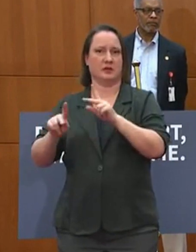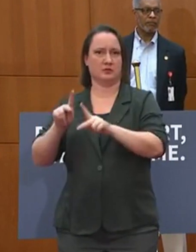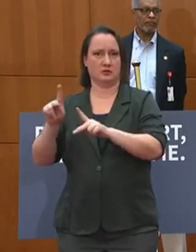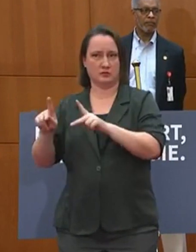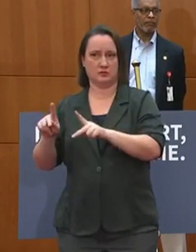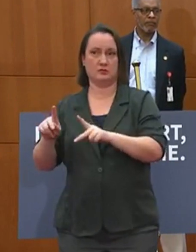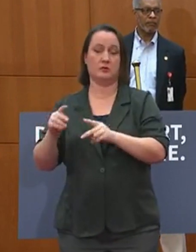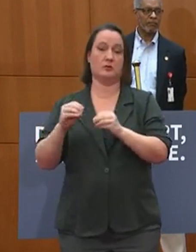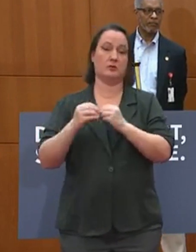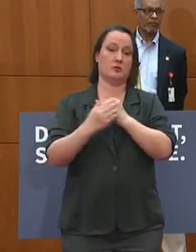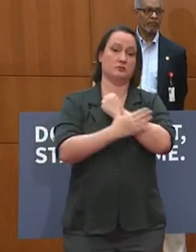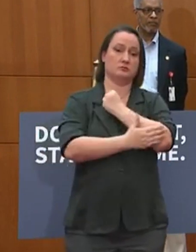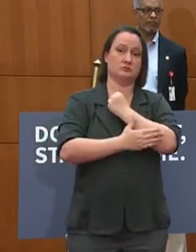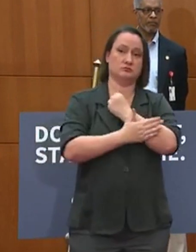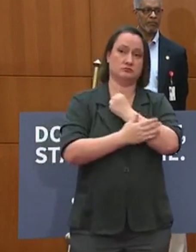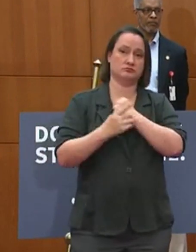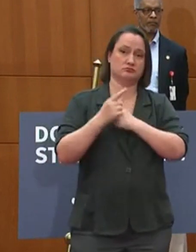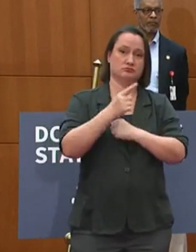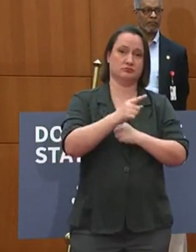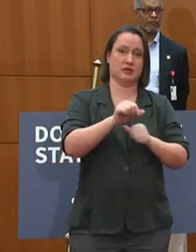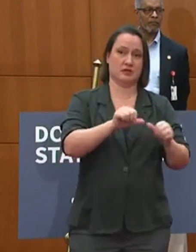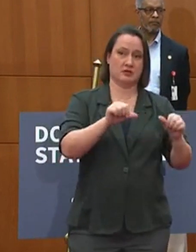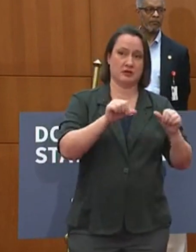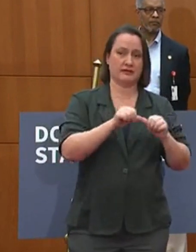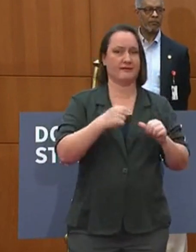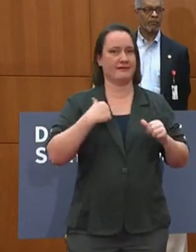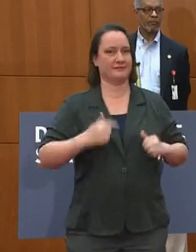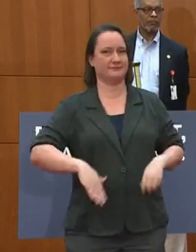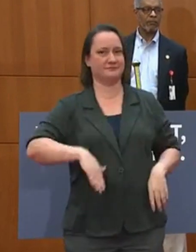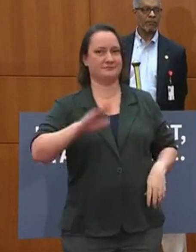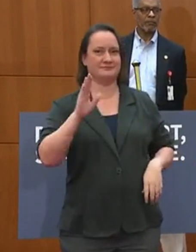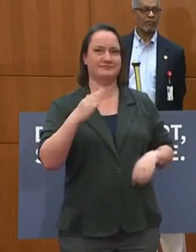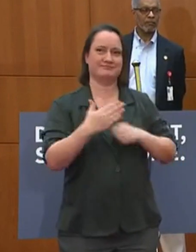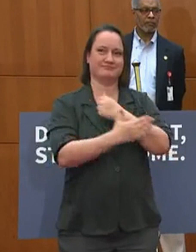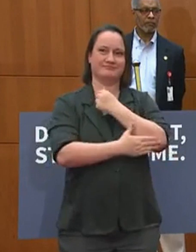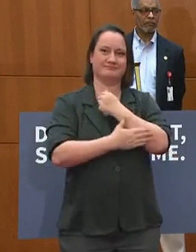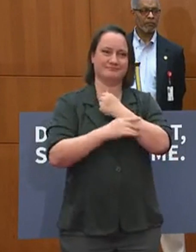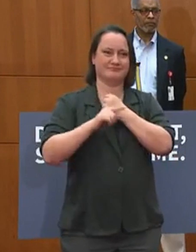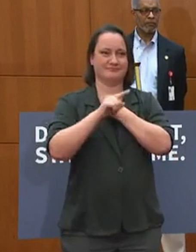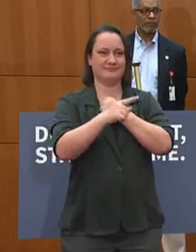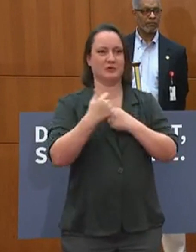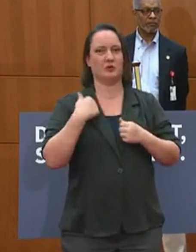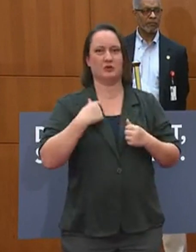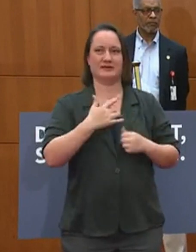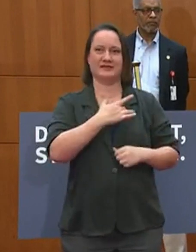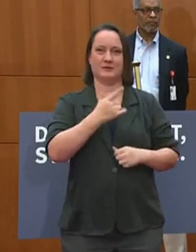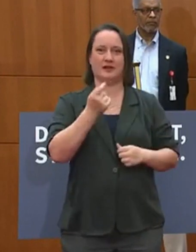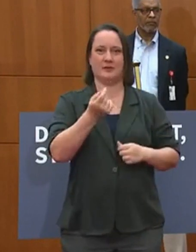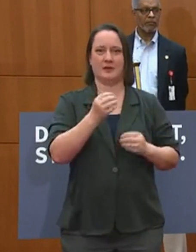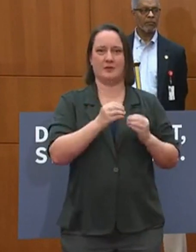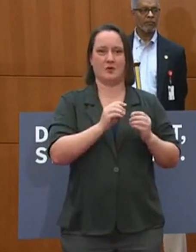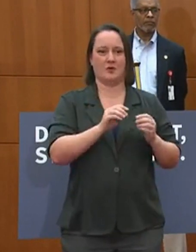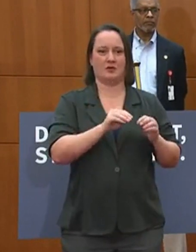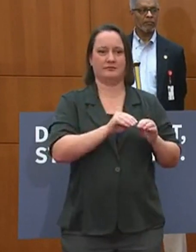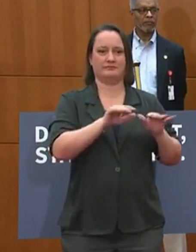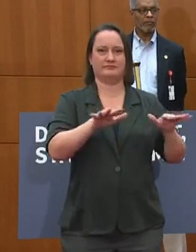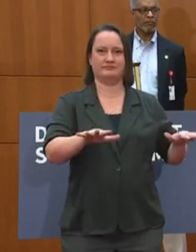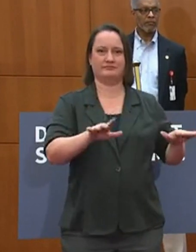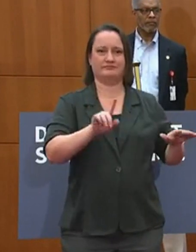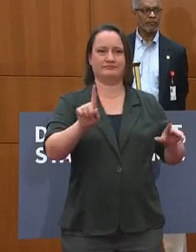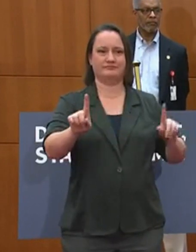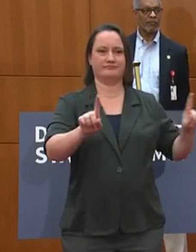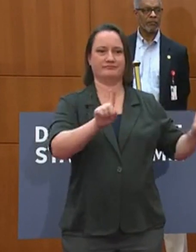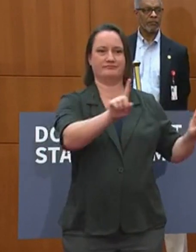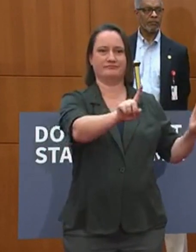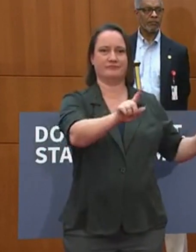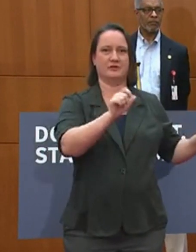in rural Virginia, and I am from rural Virginia. We tend to be a little bit more spread out and don't gather